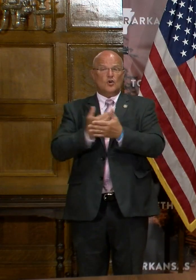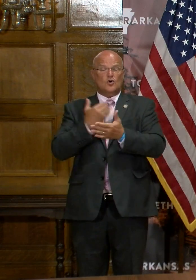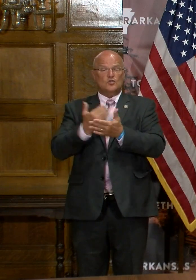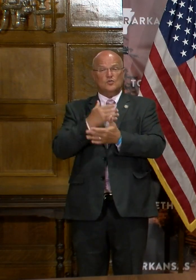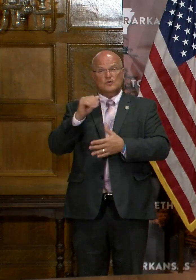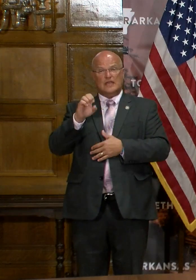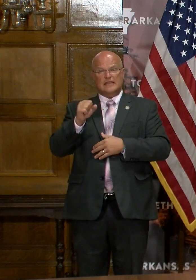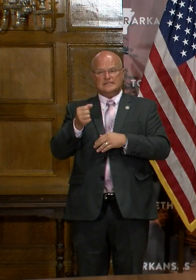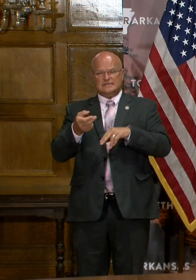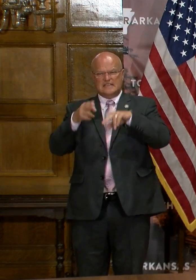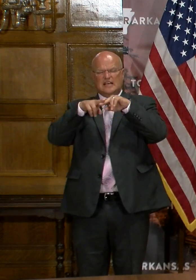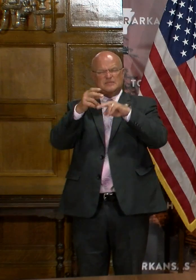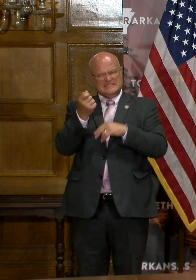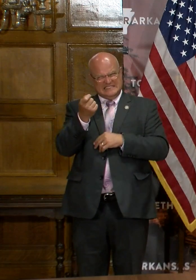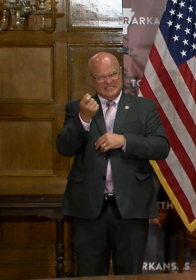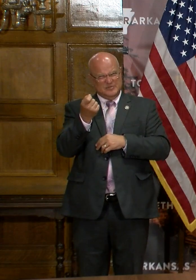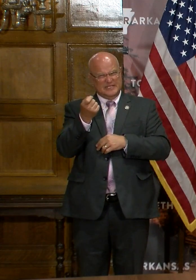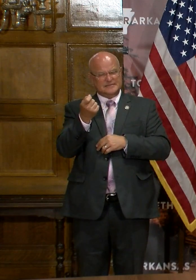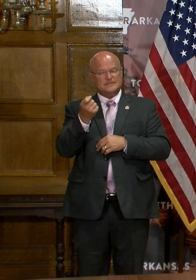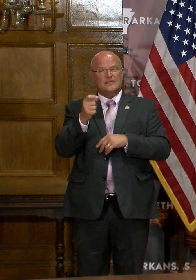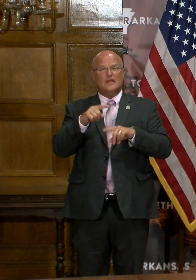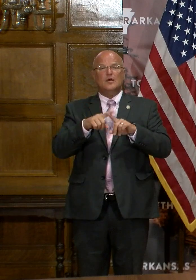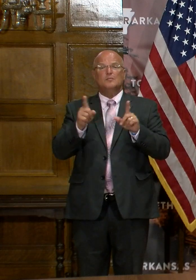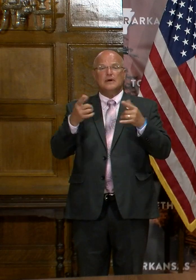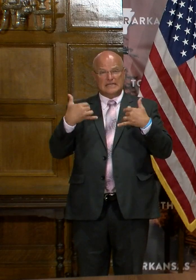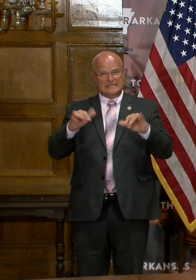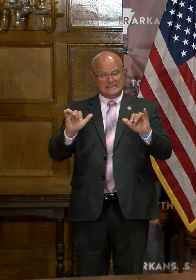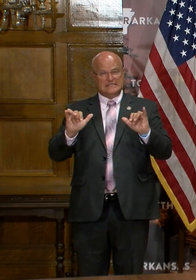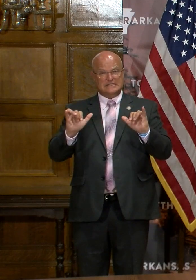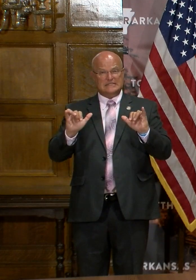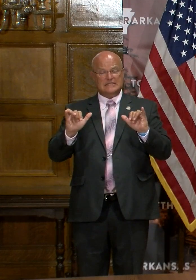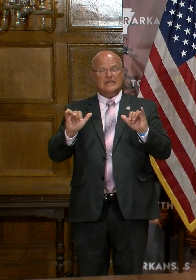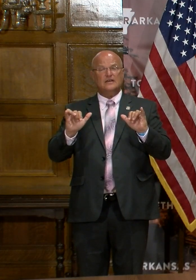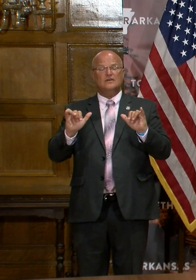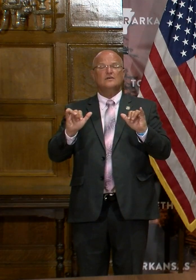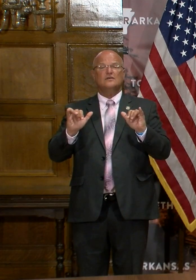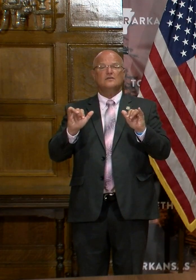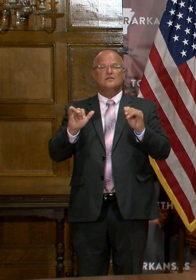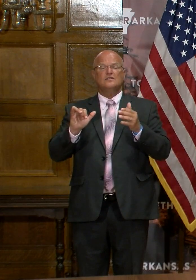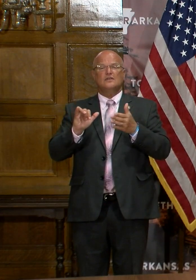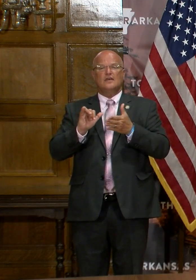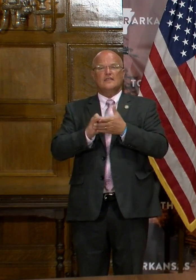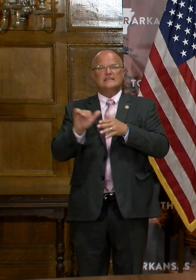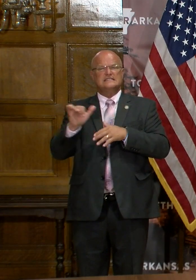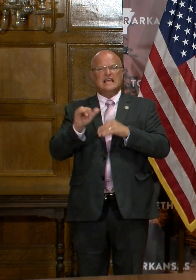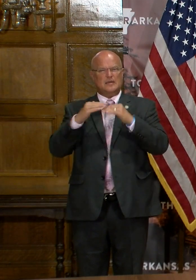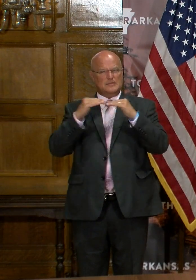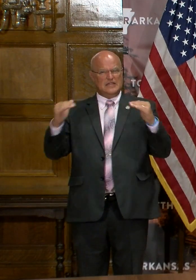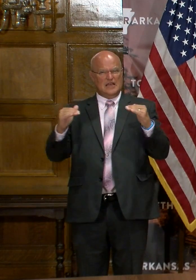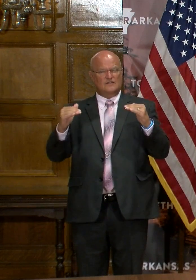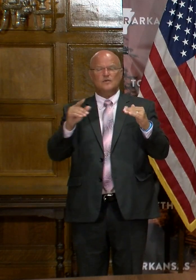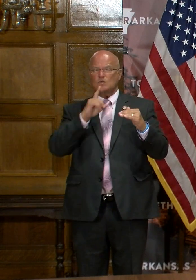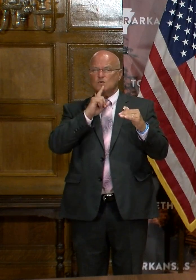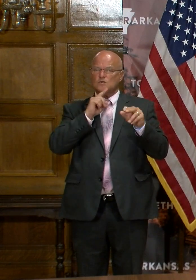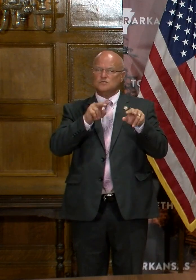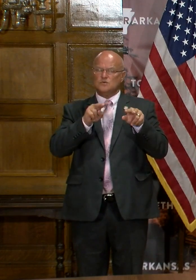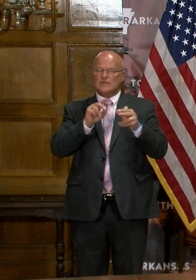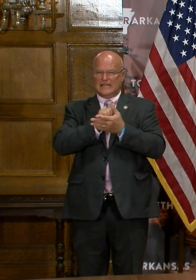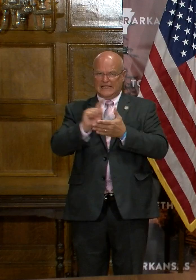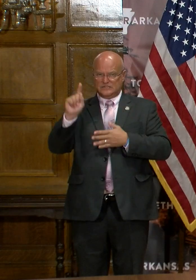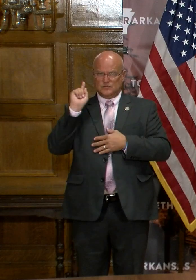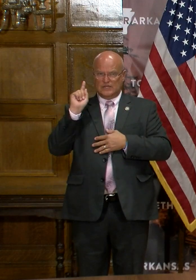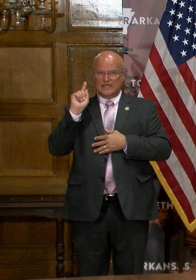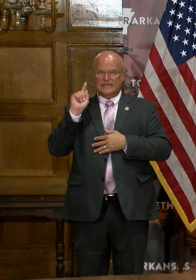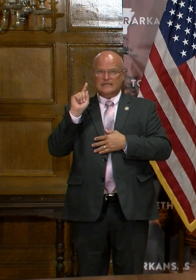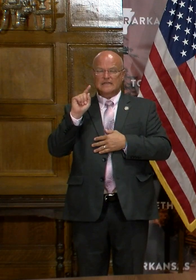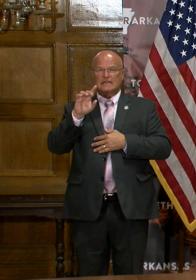new cases, we're up slightly, but it still maintains the same level that we really were looking at last